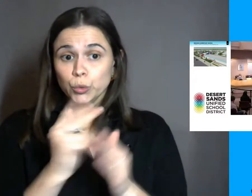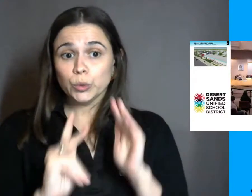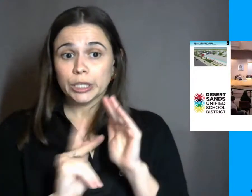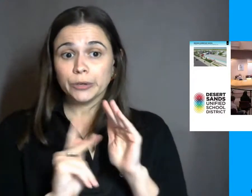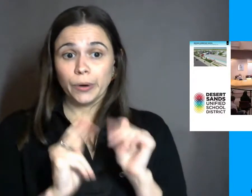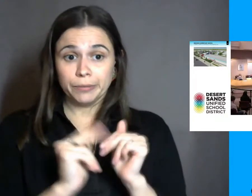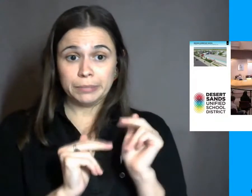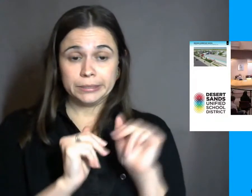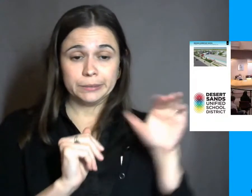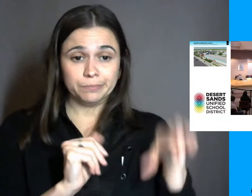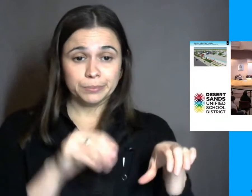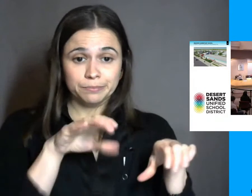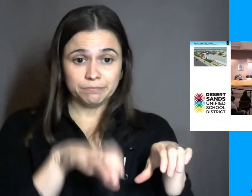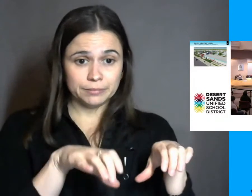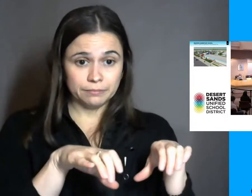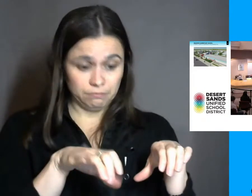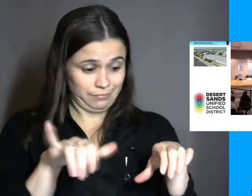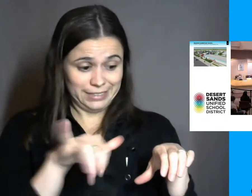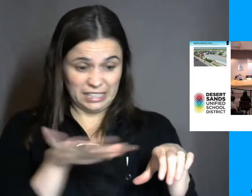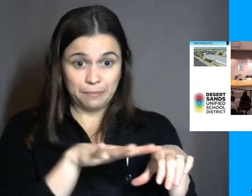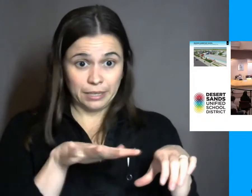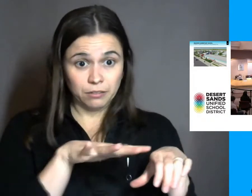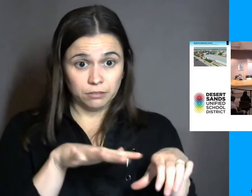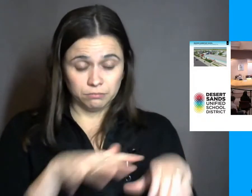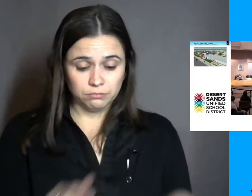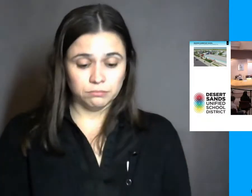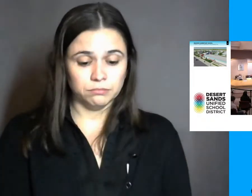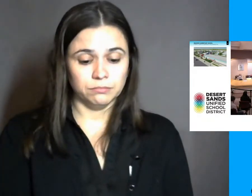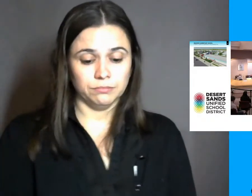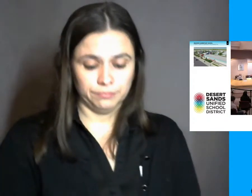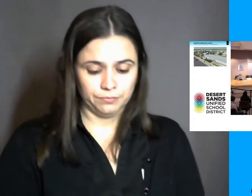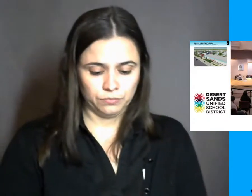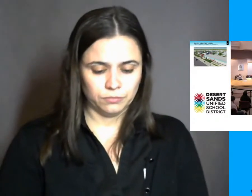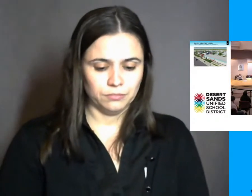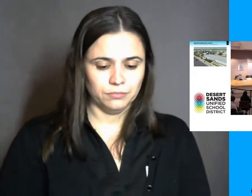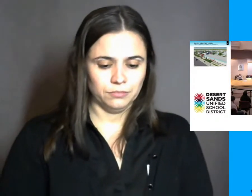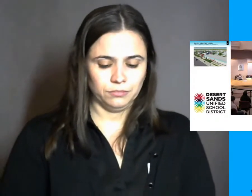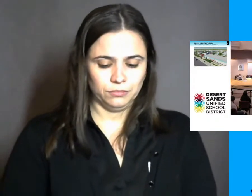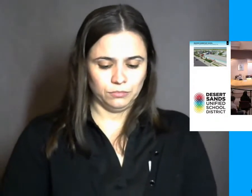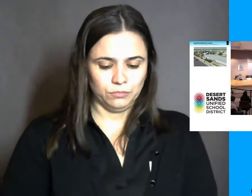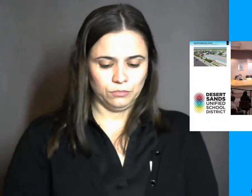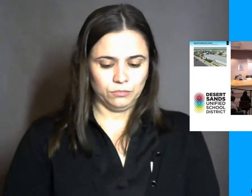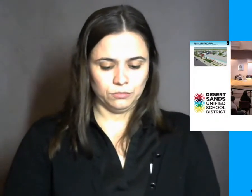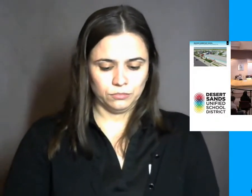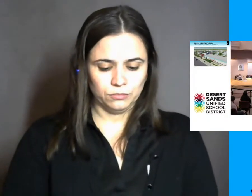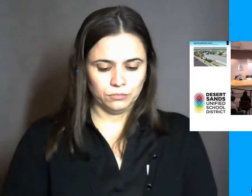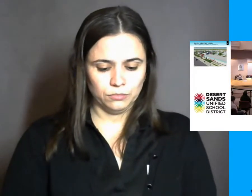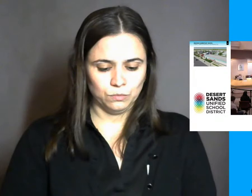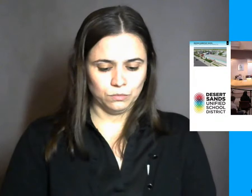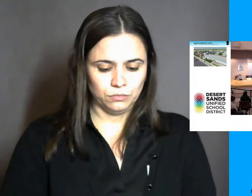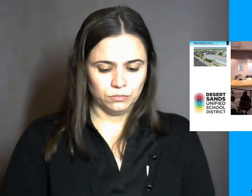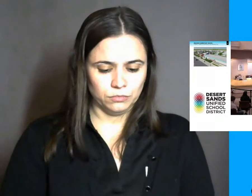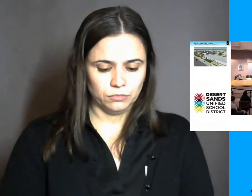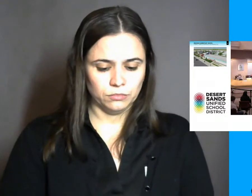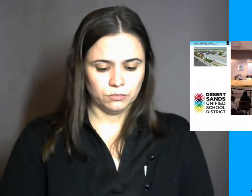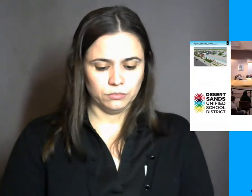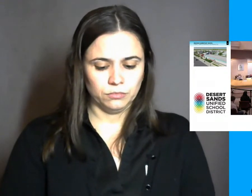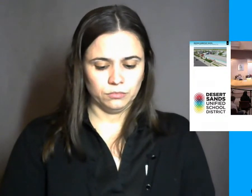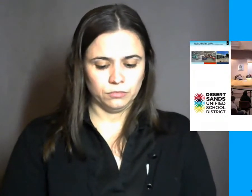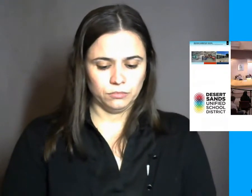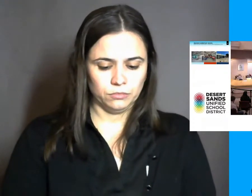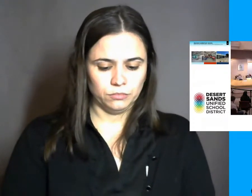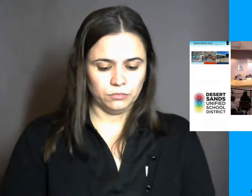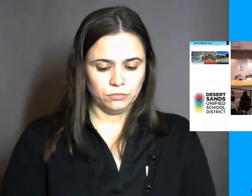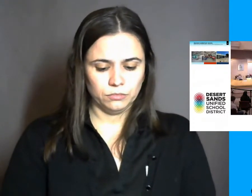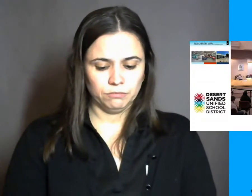the previous ones were, footprint in a sense. And you just see that all completely refaced and repurposed at that campus, looking really nice